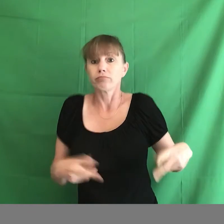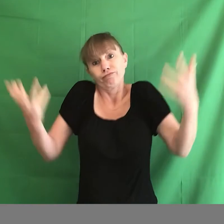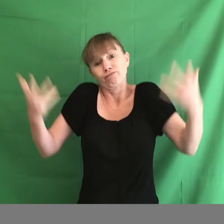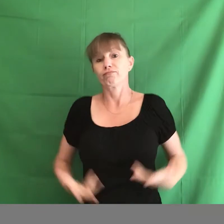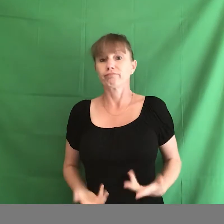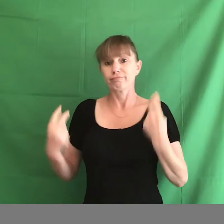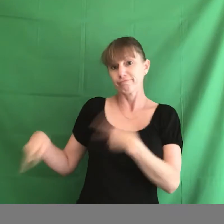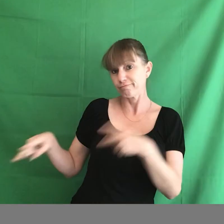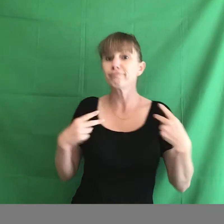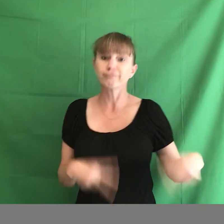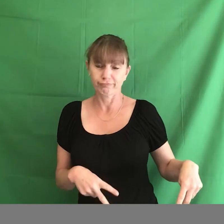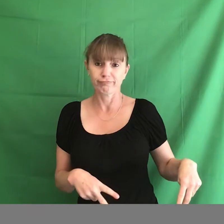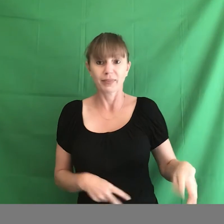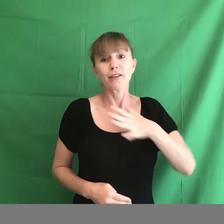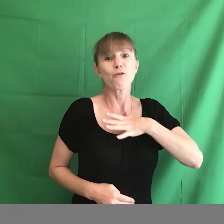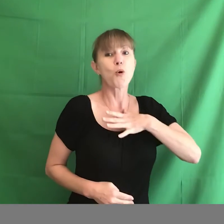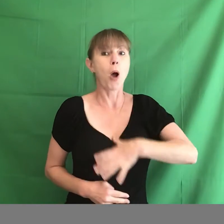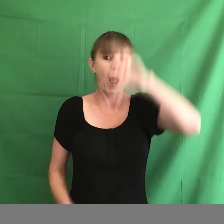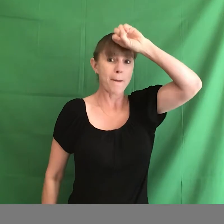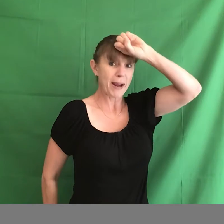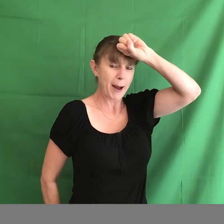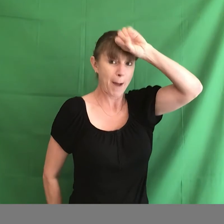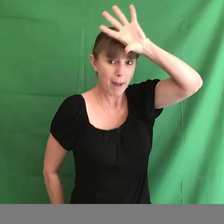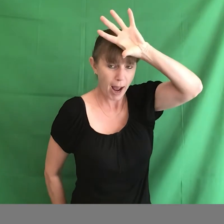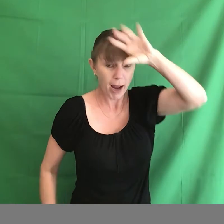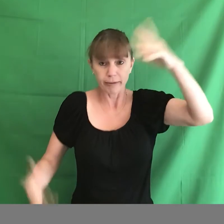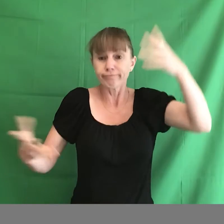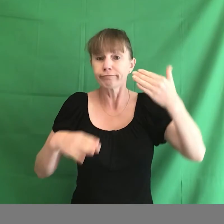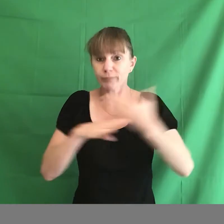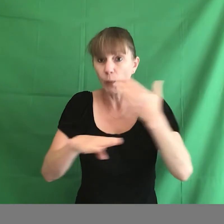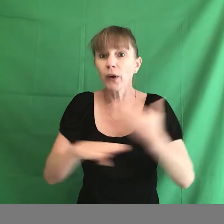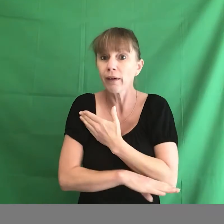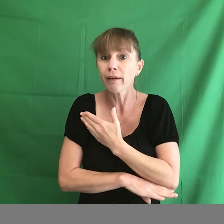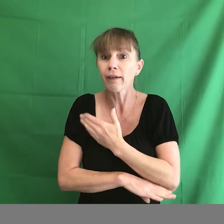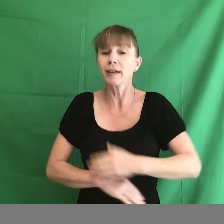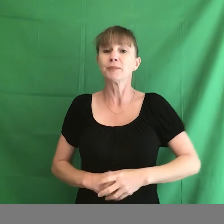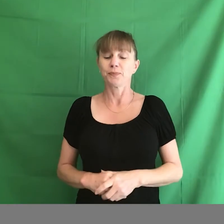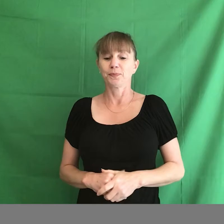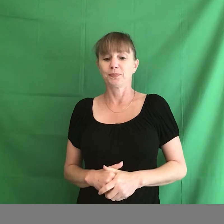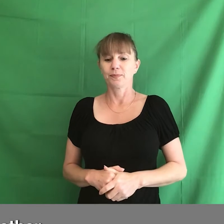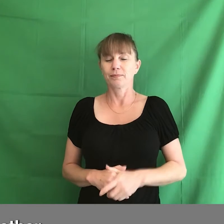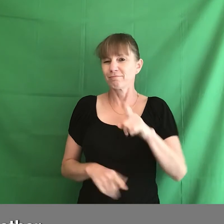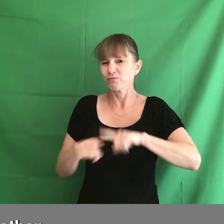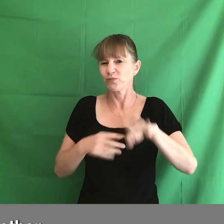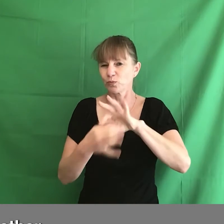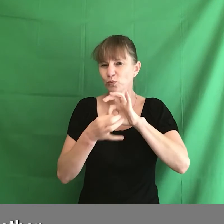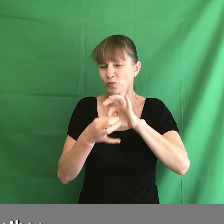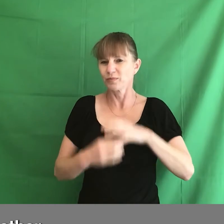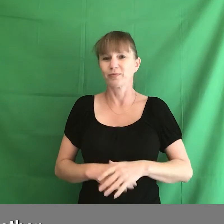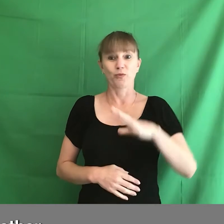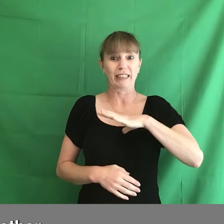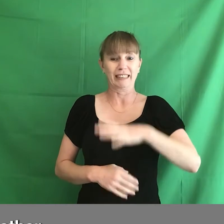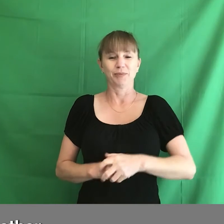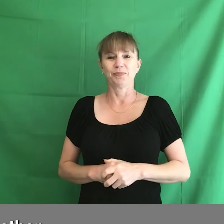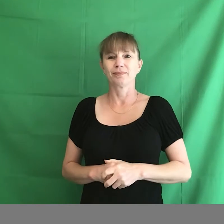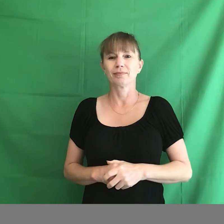a dancer, dance. If you want to be a miner, mine. Let's try that together, ready?